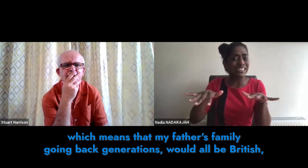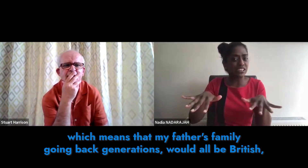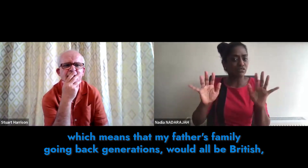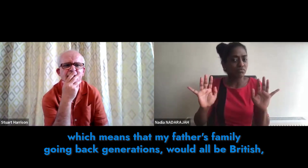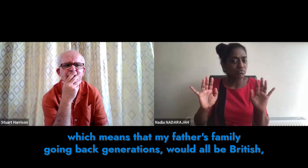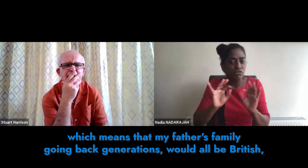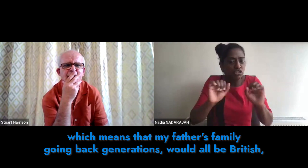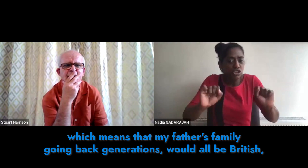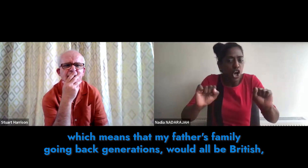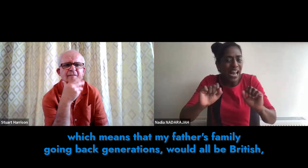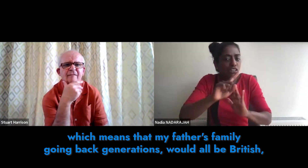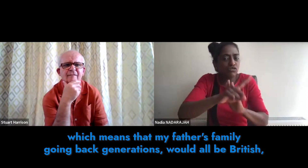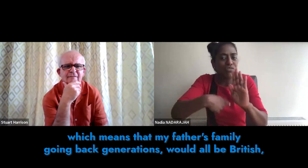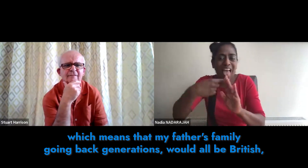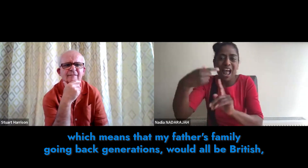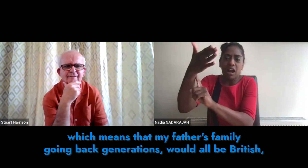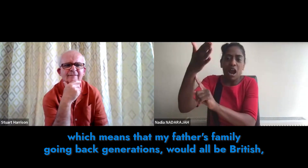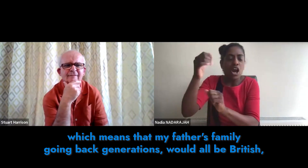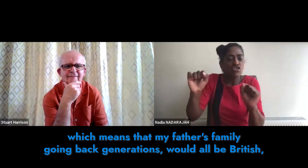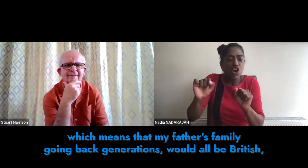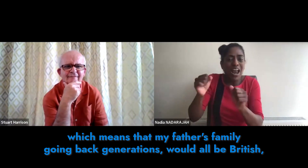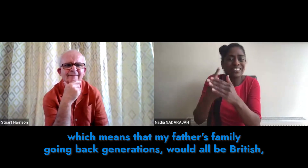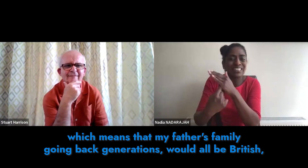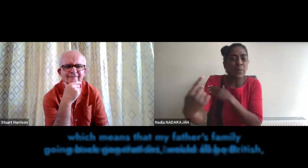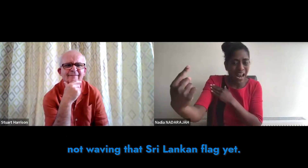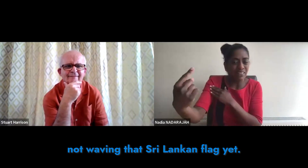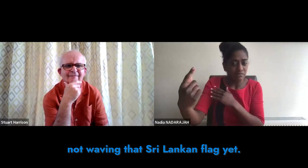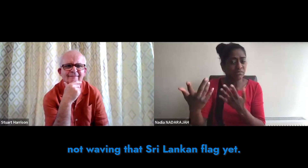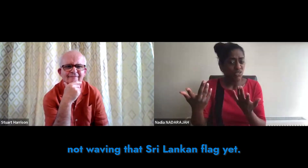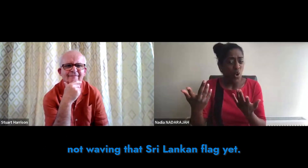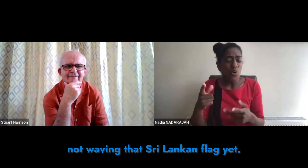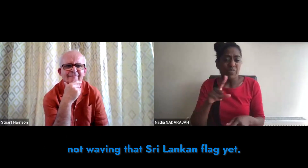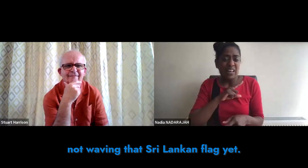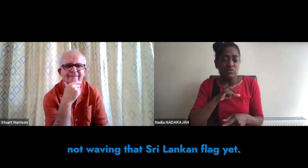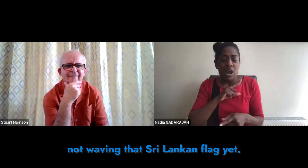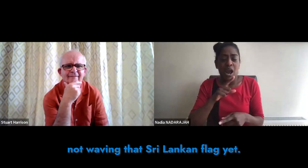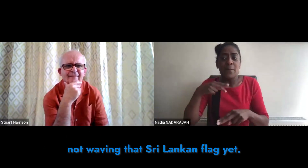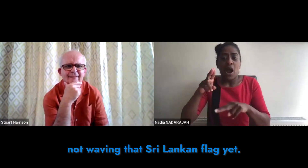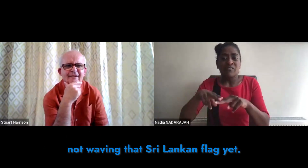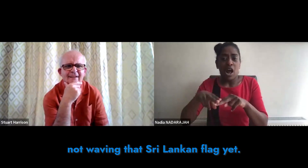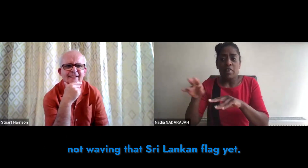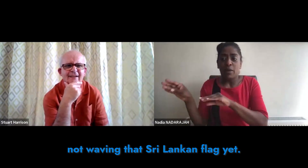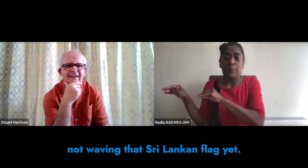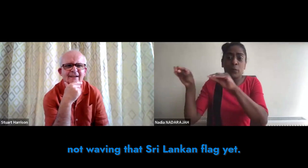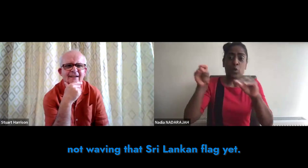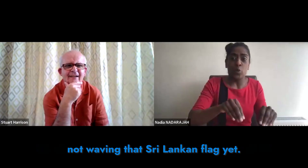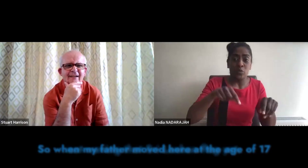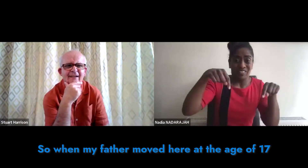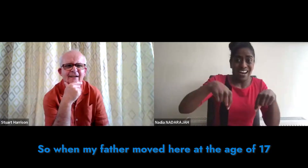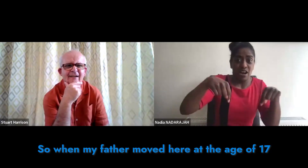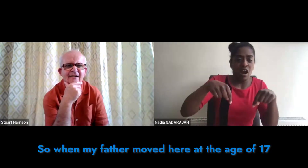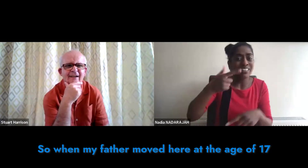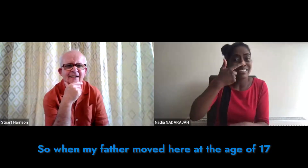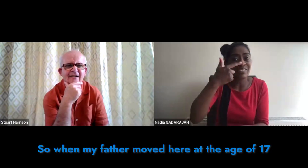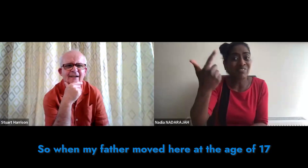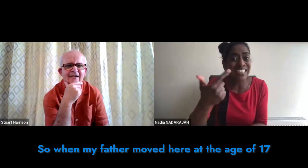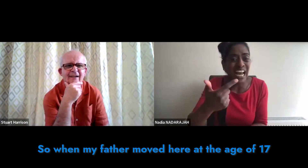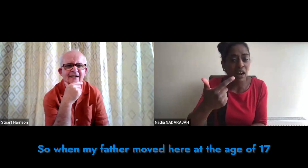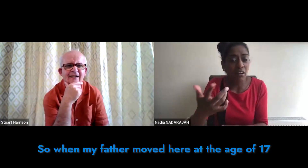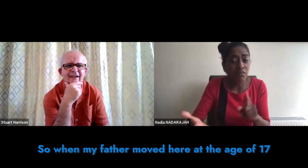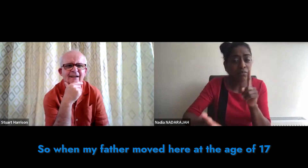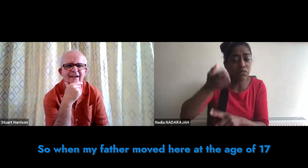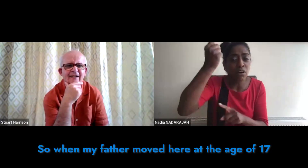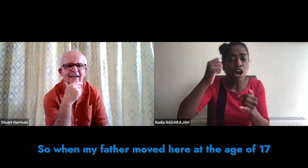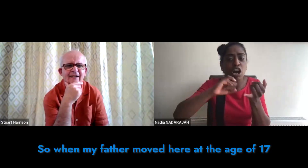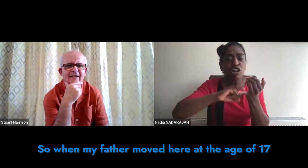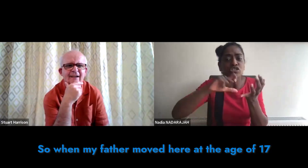back generations, would all be British, not waving that Sri Lankan flag yet. So when my father